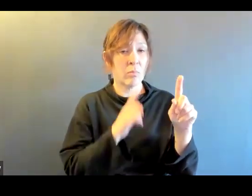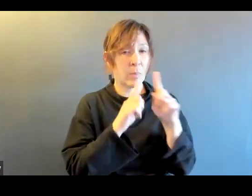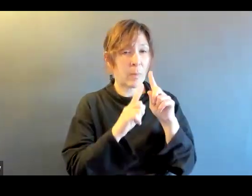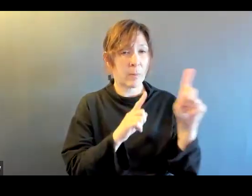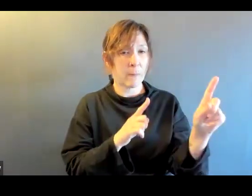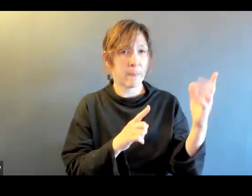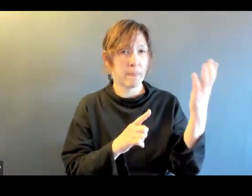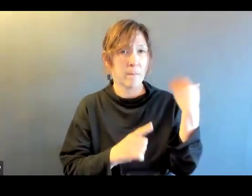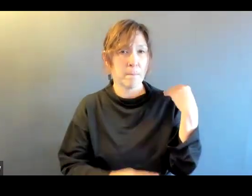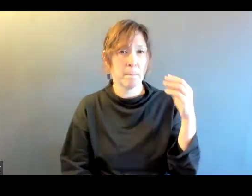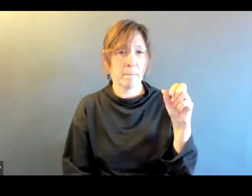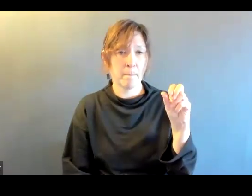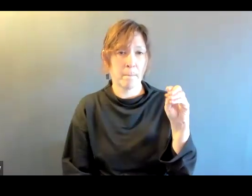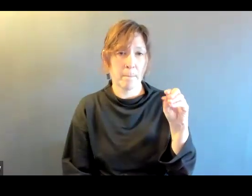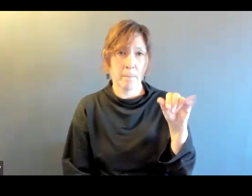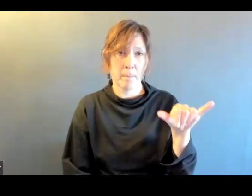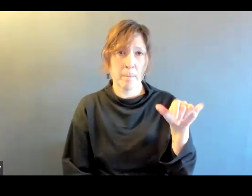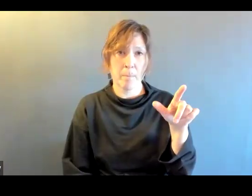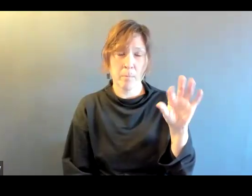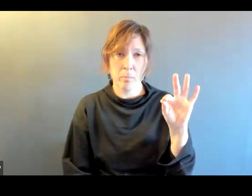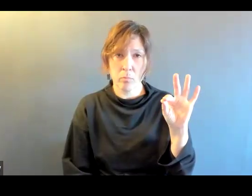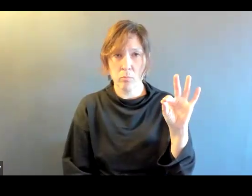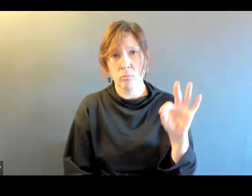May 29th.